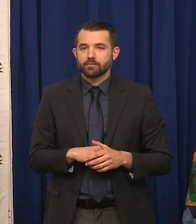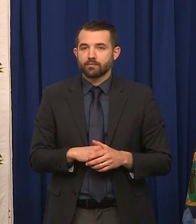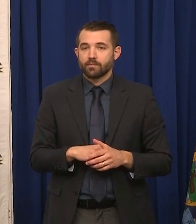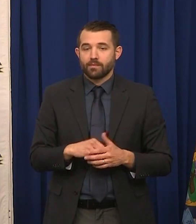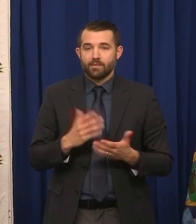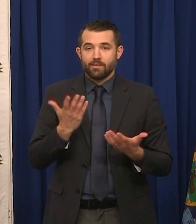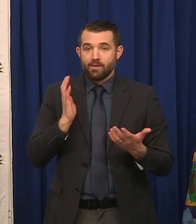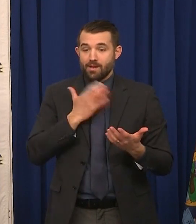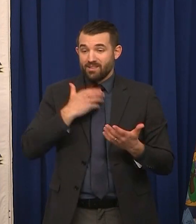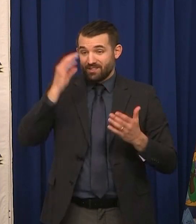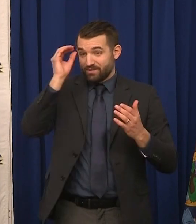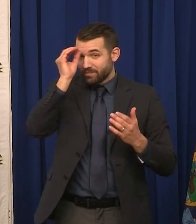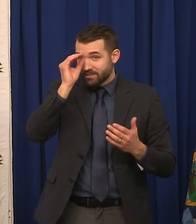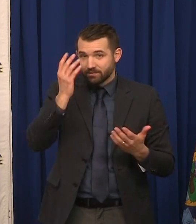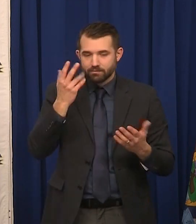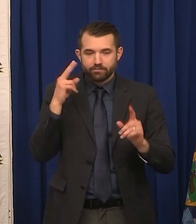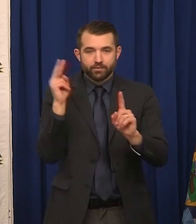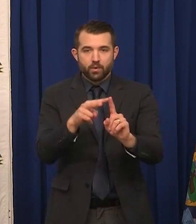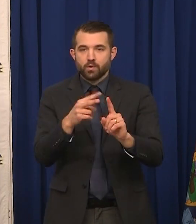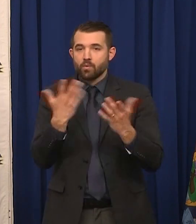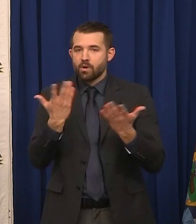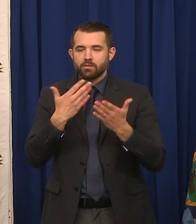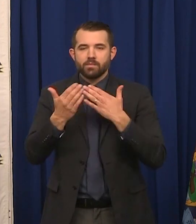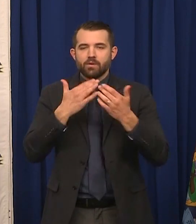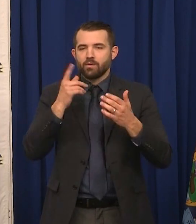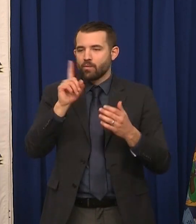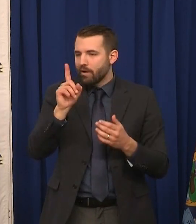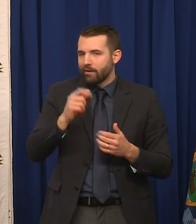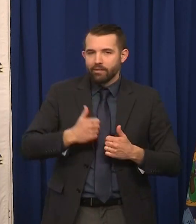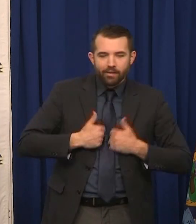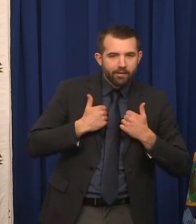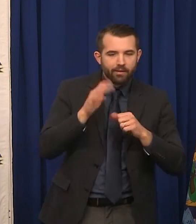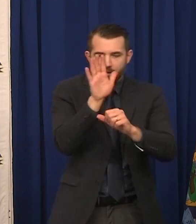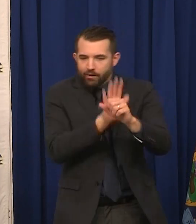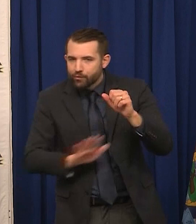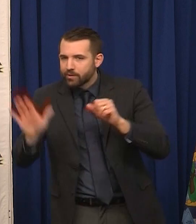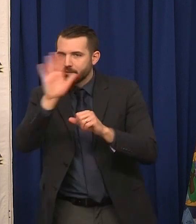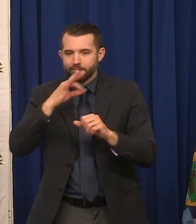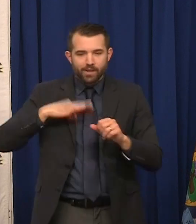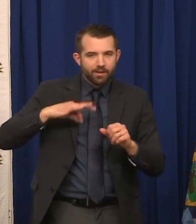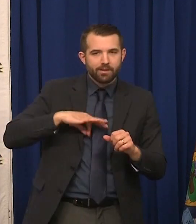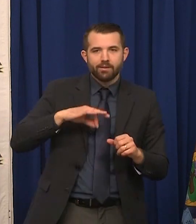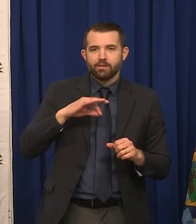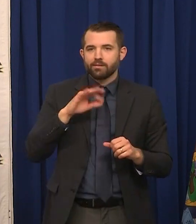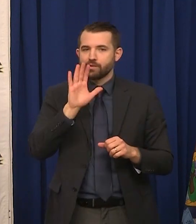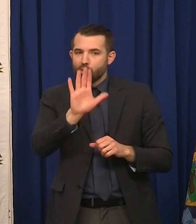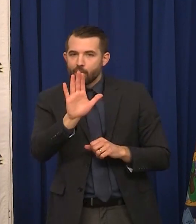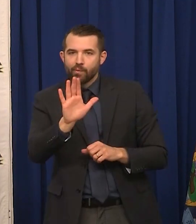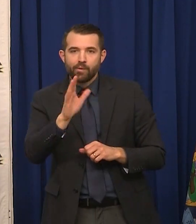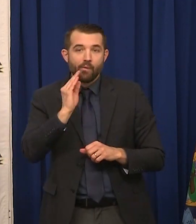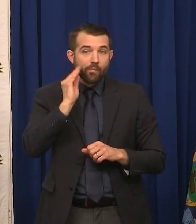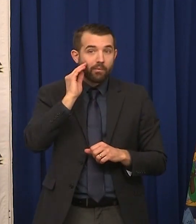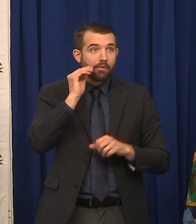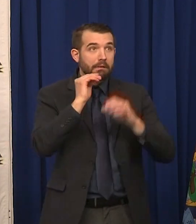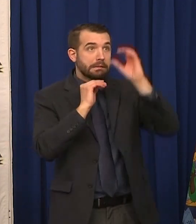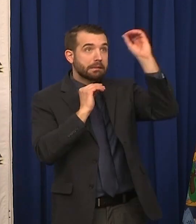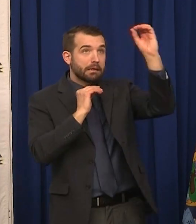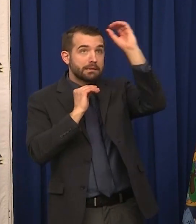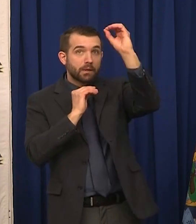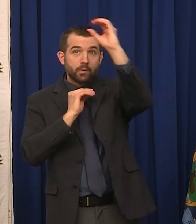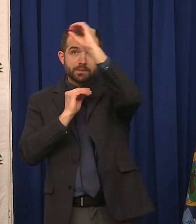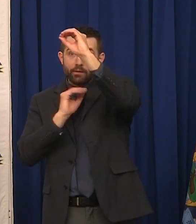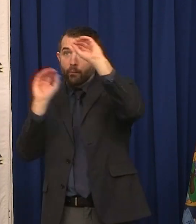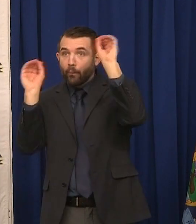matter where you are in the state of Maine, even if your county has not yet recorded a case,